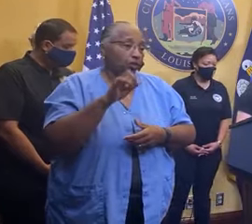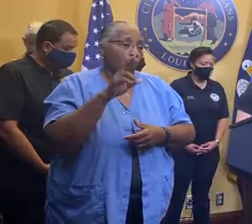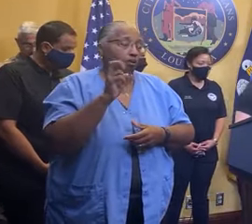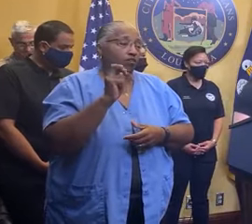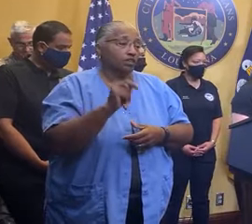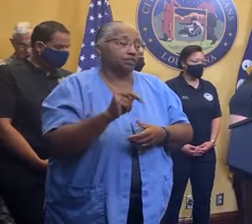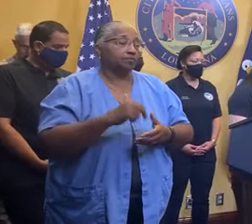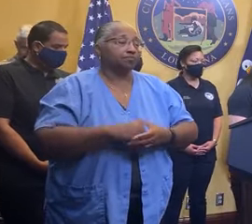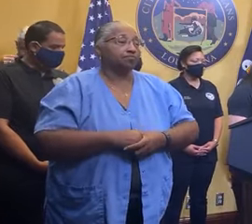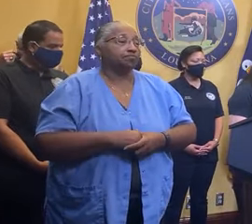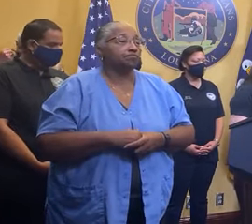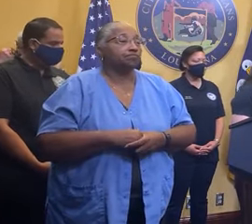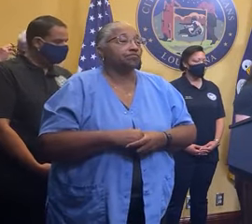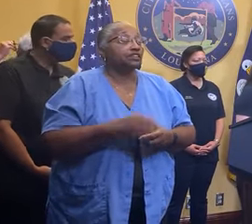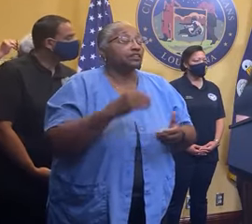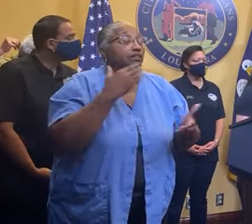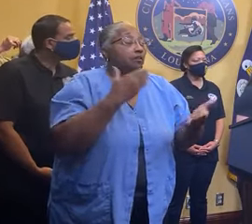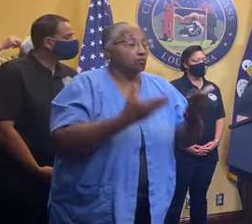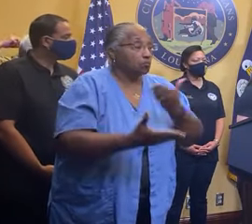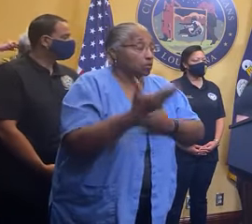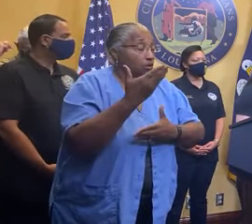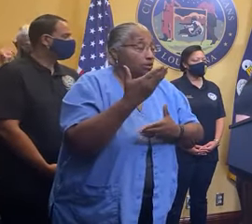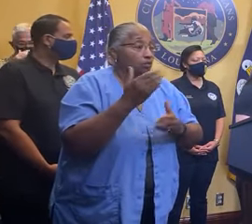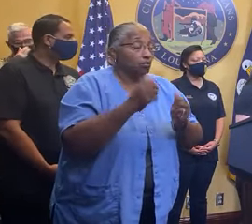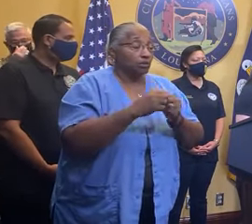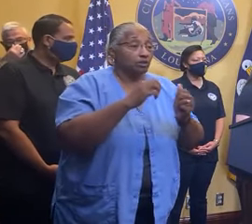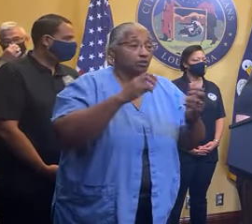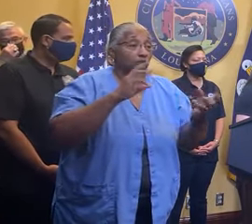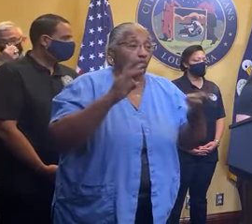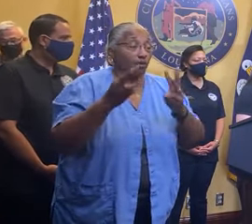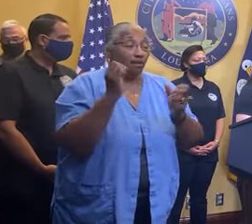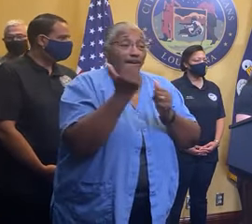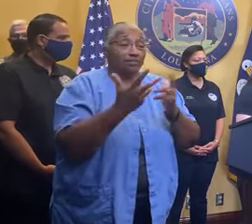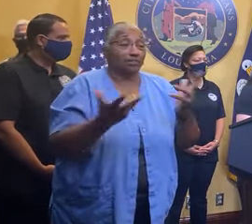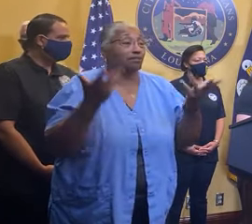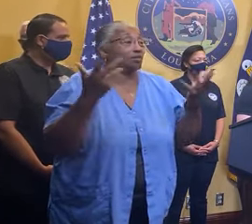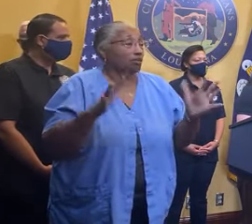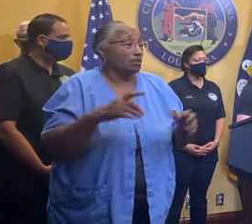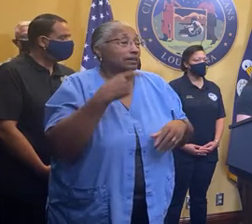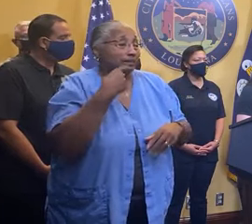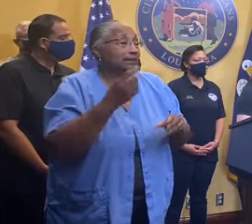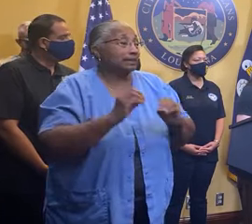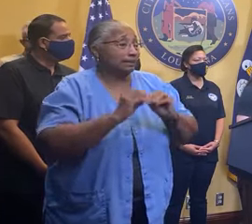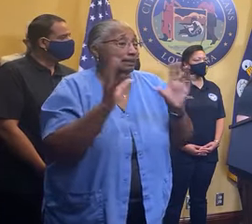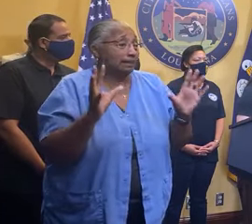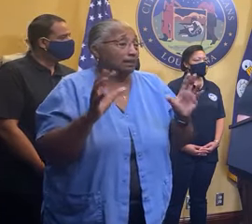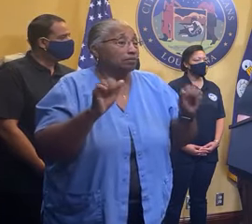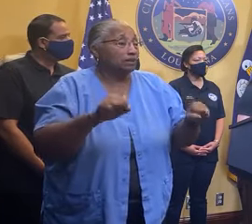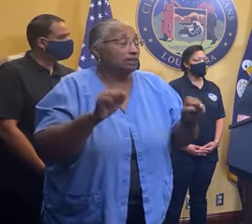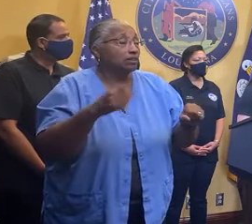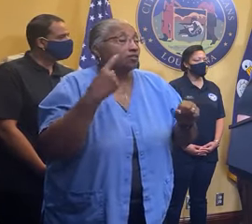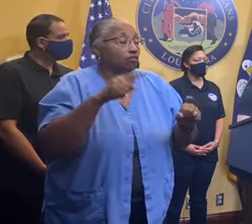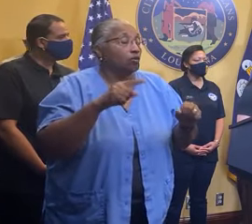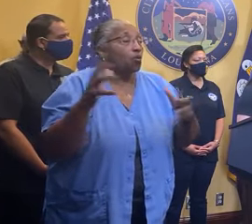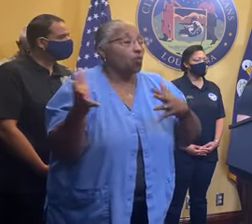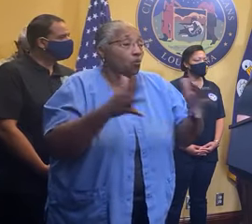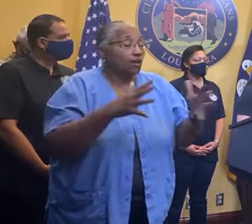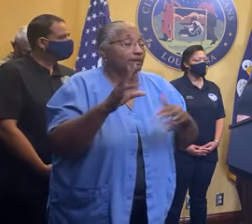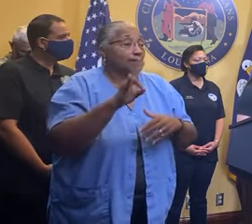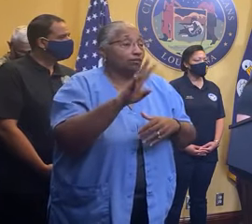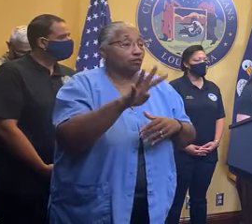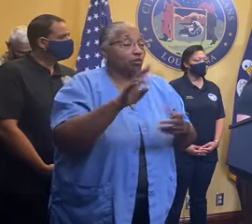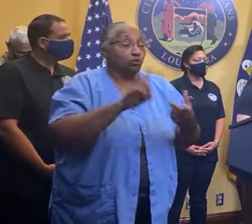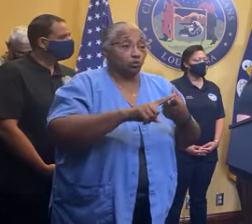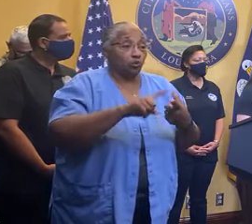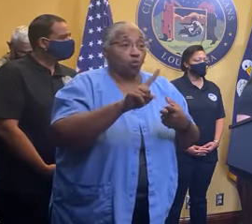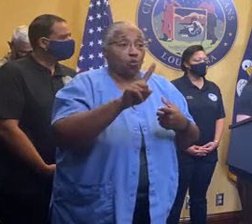Warren. Hi, good morning, everybody. In terms of the weather, everything's pretty much already been reiterated here. You know, potential for sustained winds, 74 to